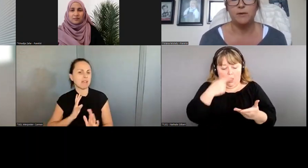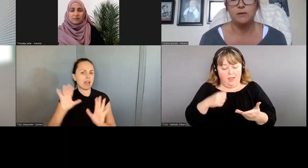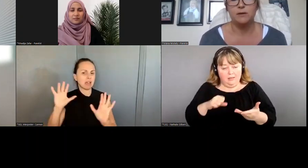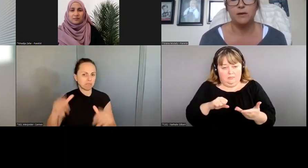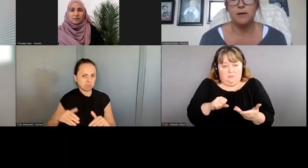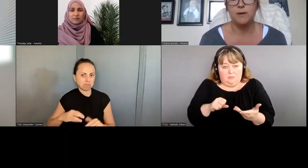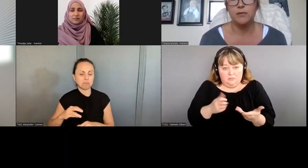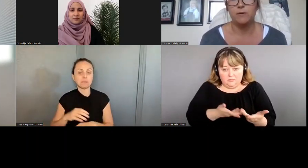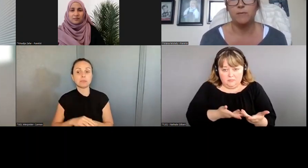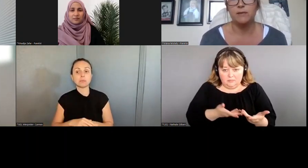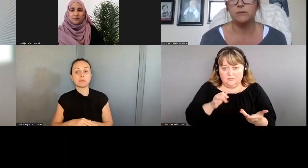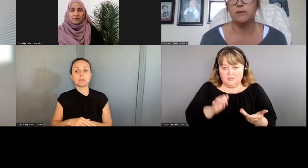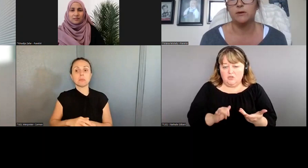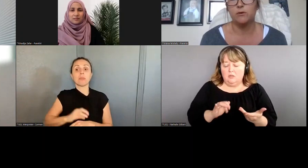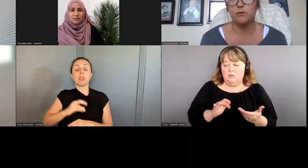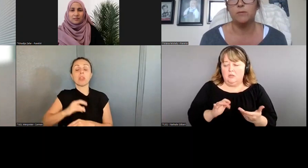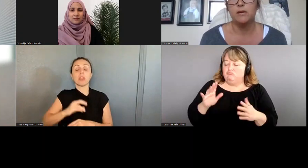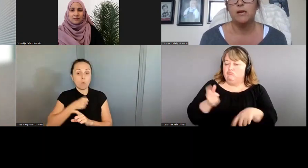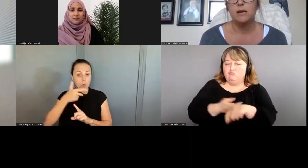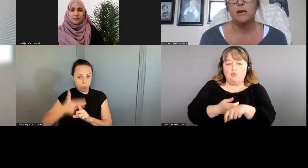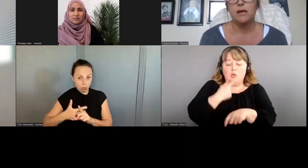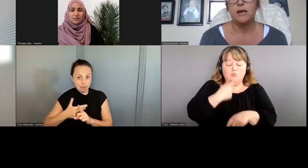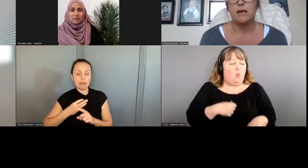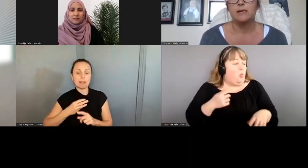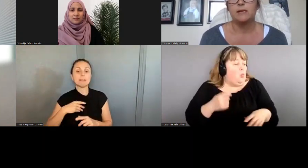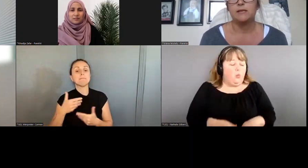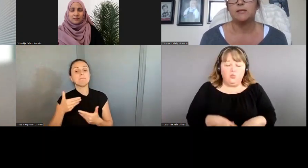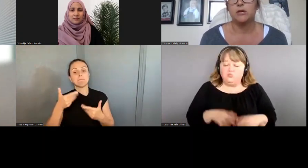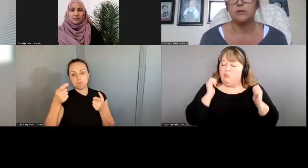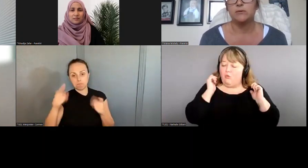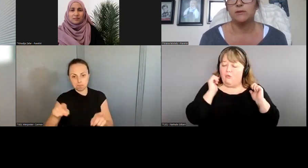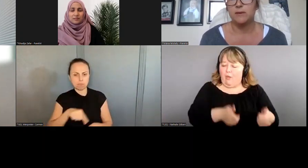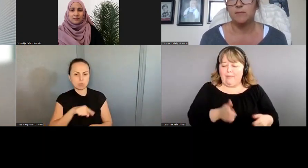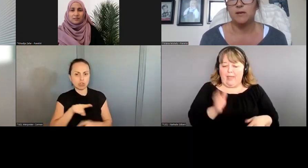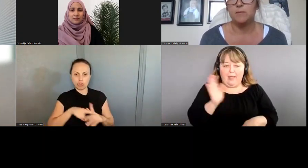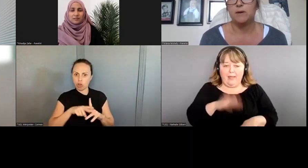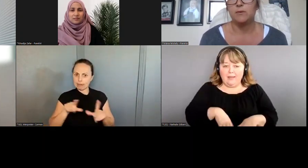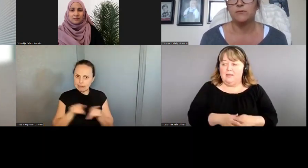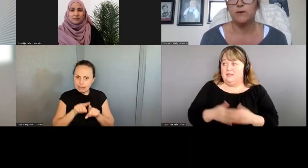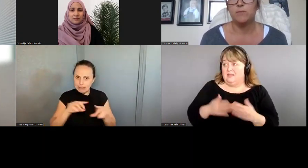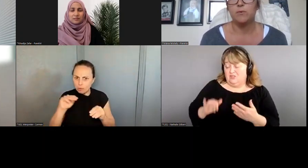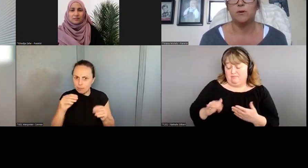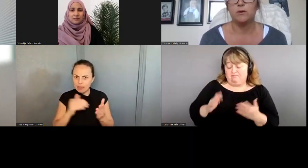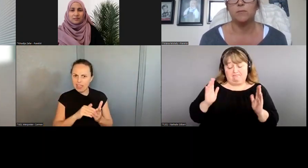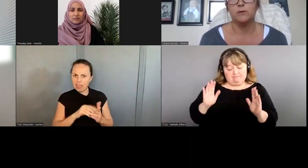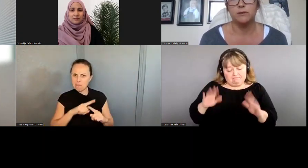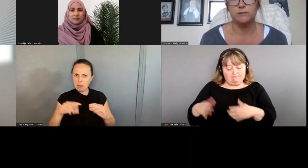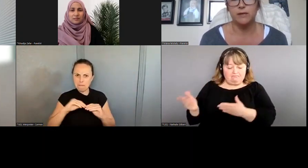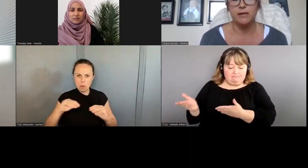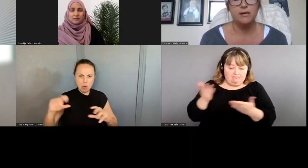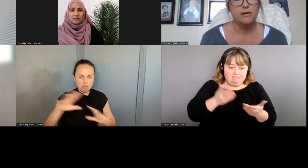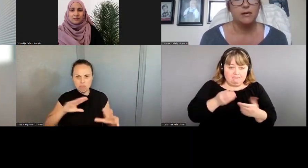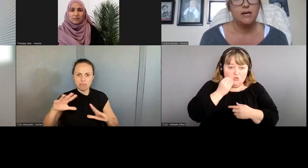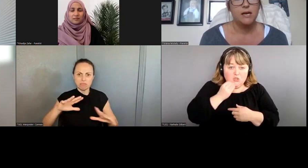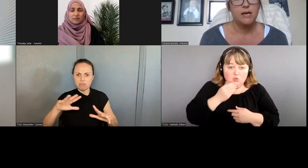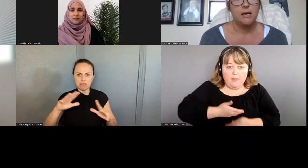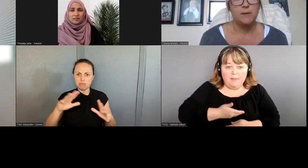had him at 3 months old at home, and he started doing the same thing, but it was very more compulsive